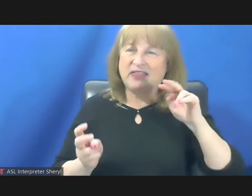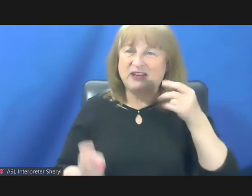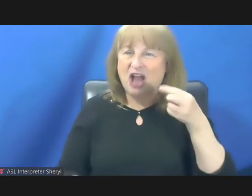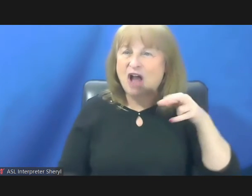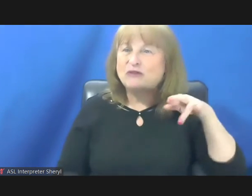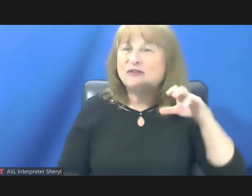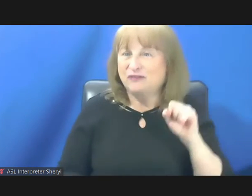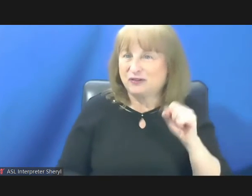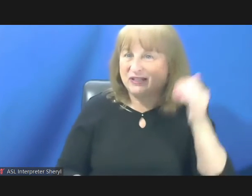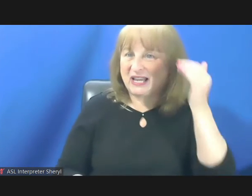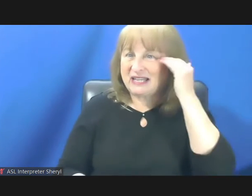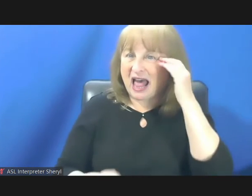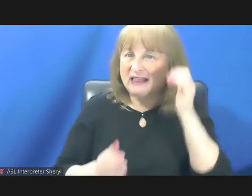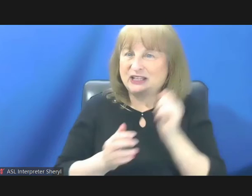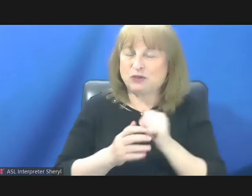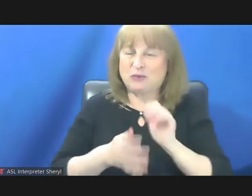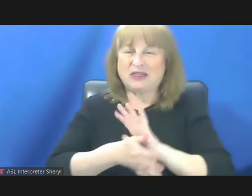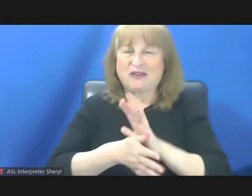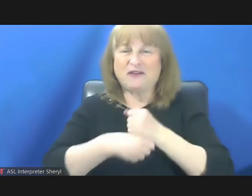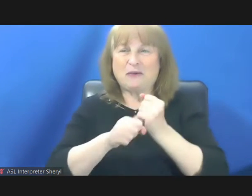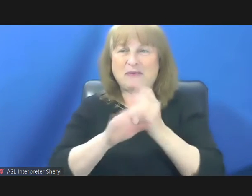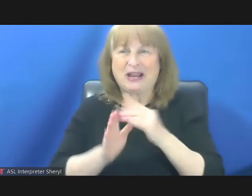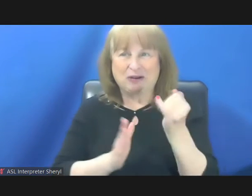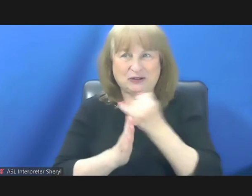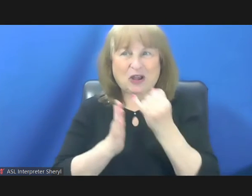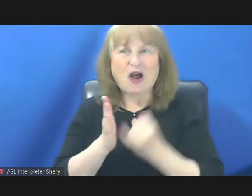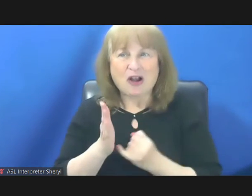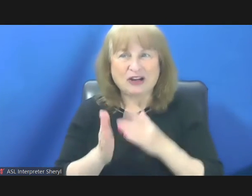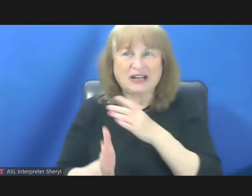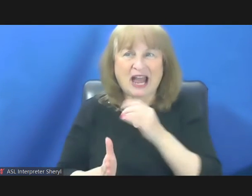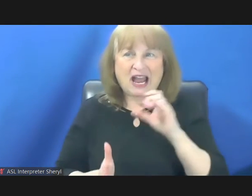art and craft, and then